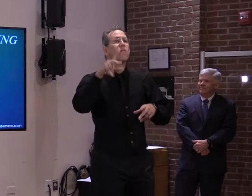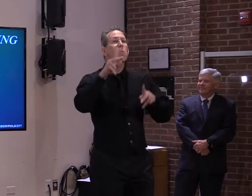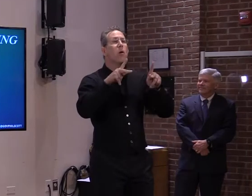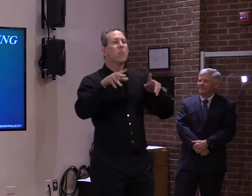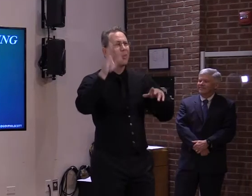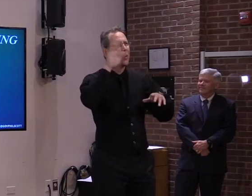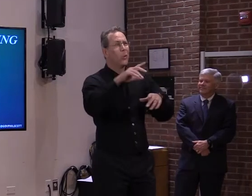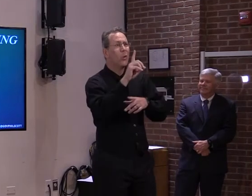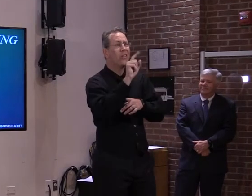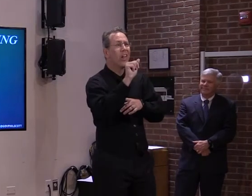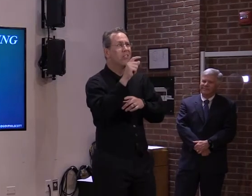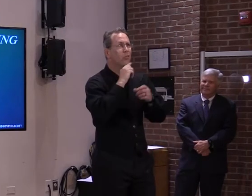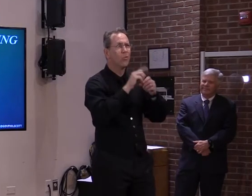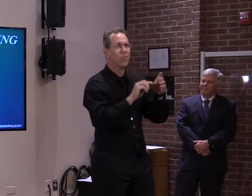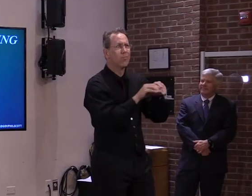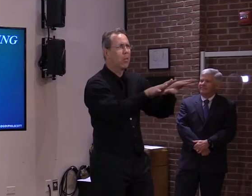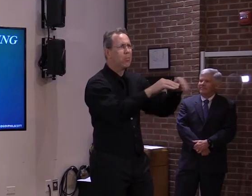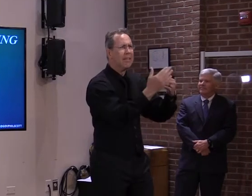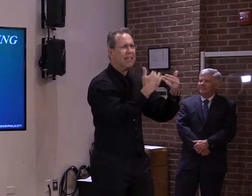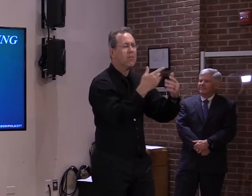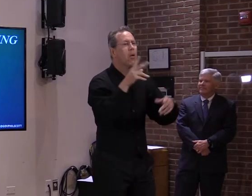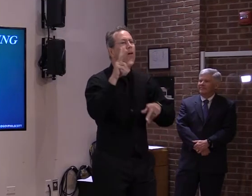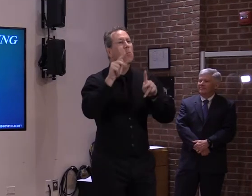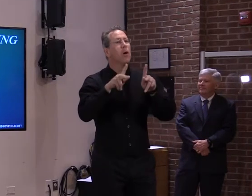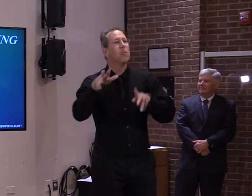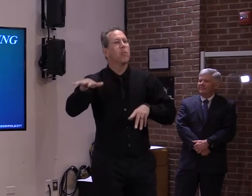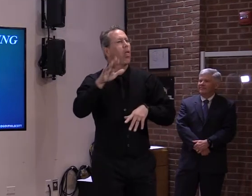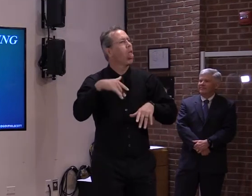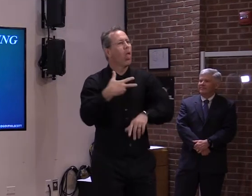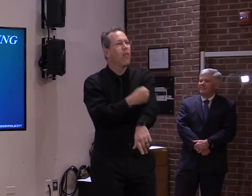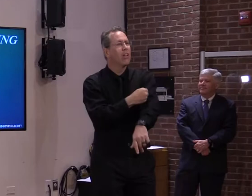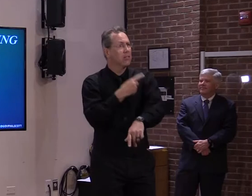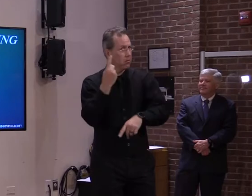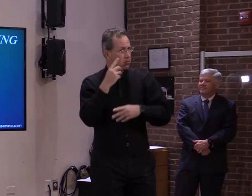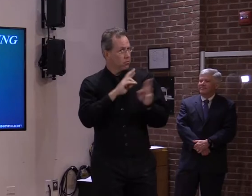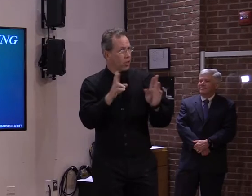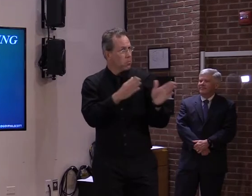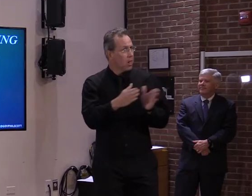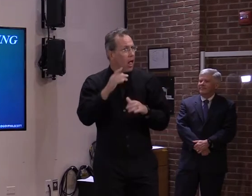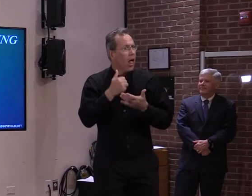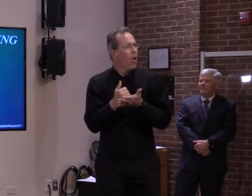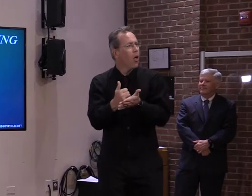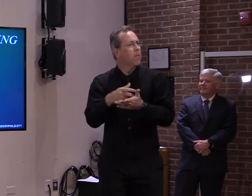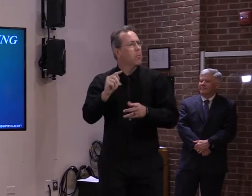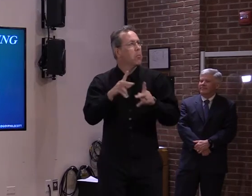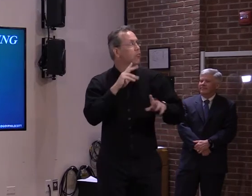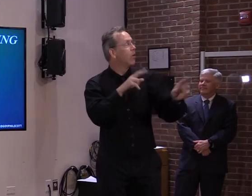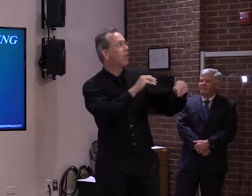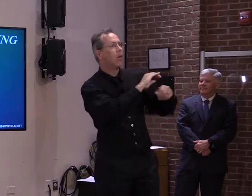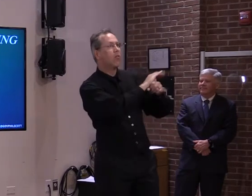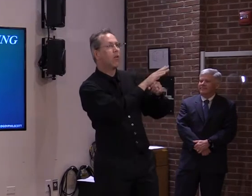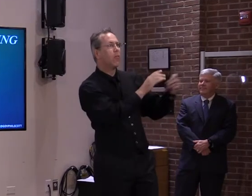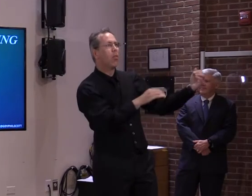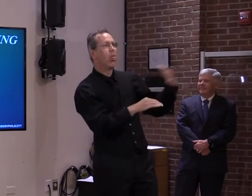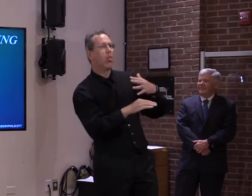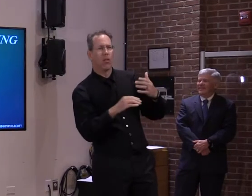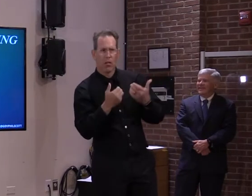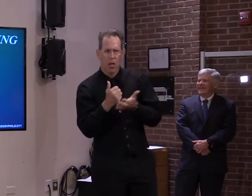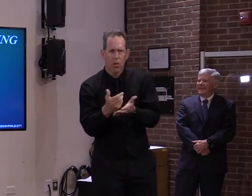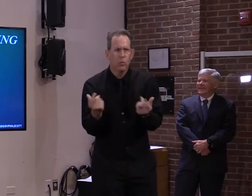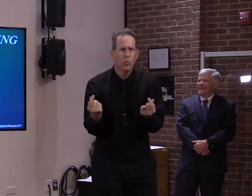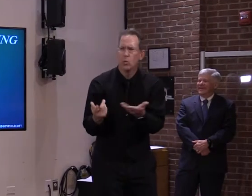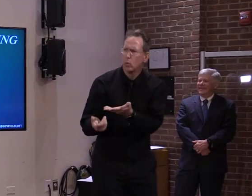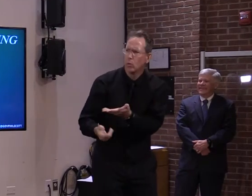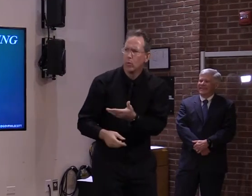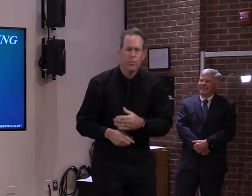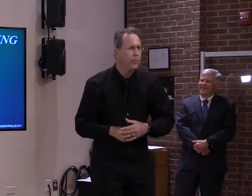look at the fact that they're much more vulnerable if they get the Delta variant, and therefore maybe they could change their mind? Yeah,